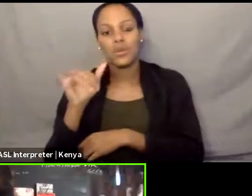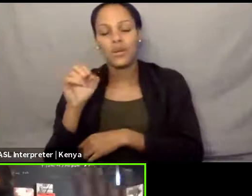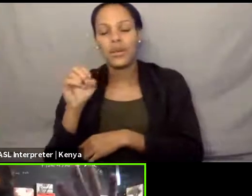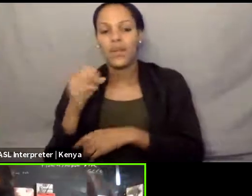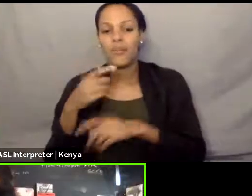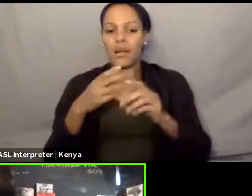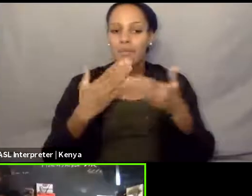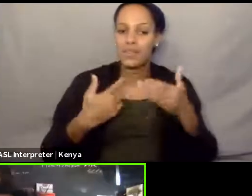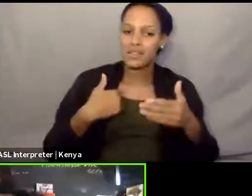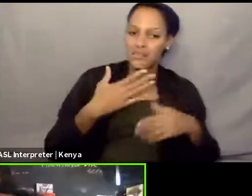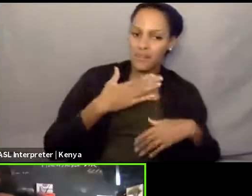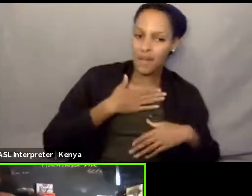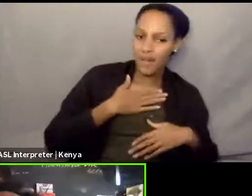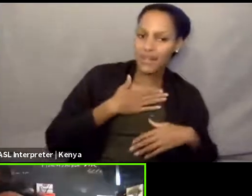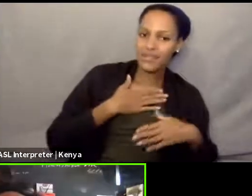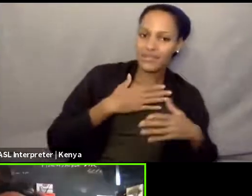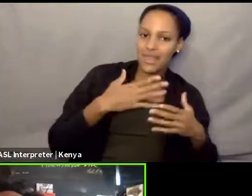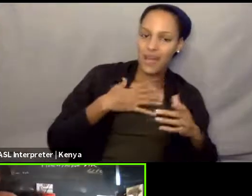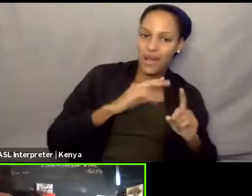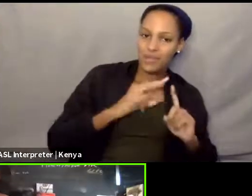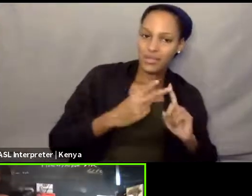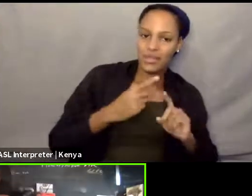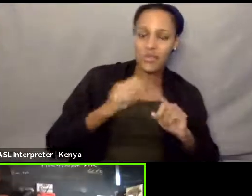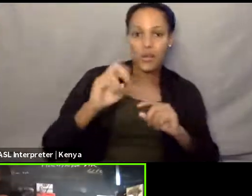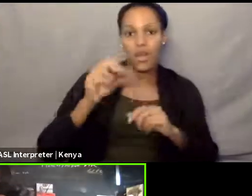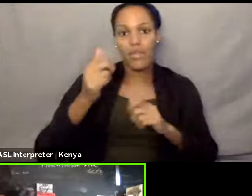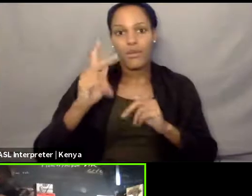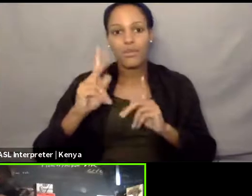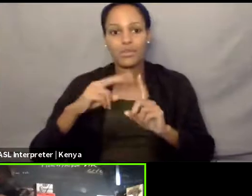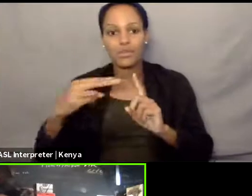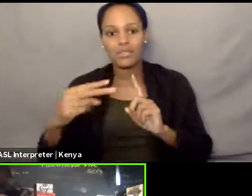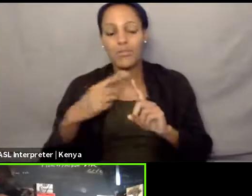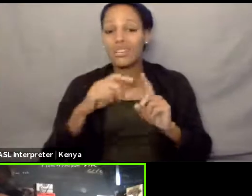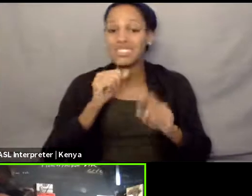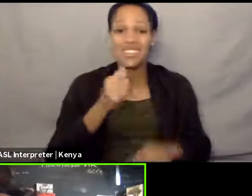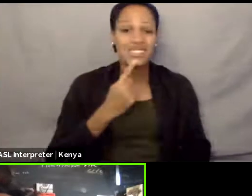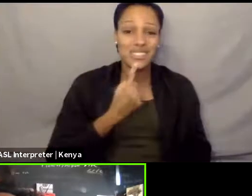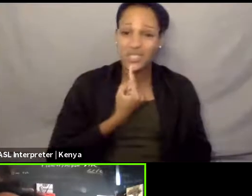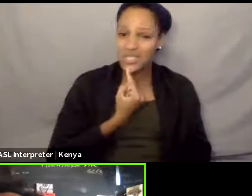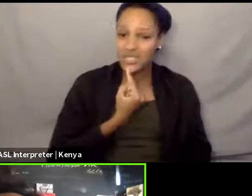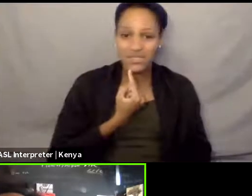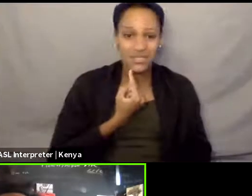from secondhand sources, that it's not serious, and